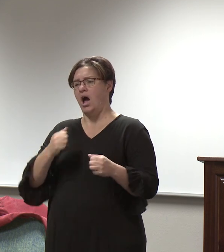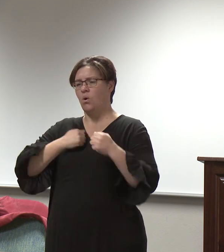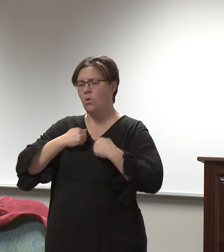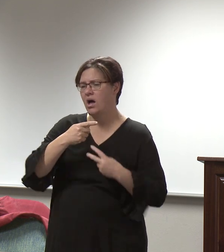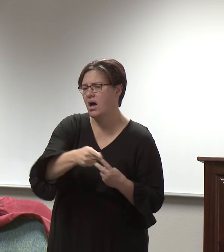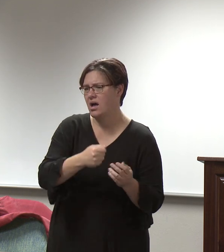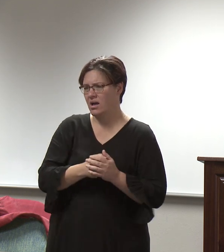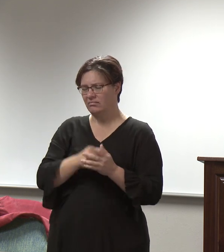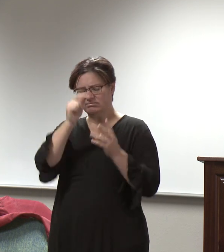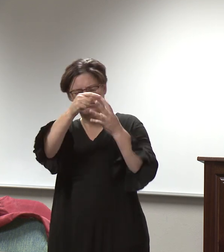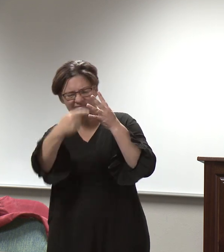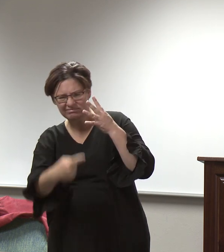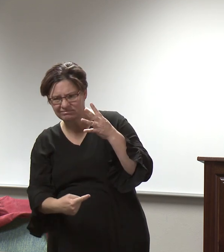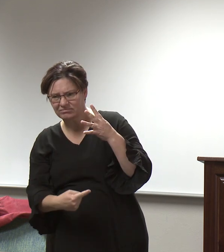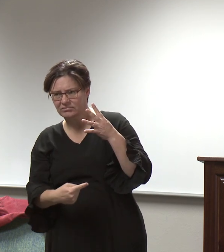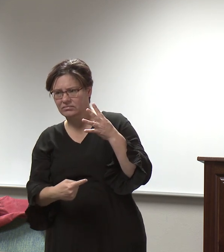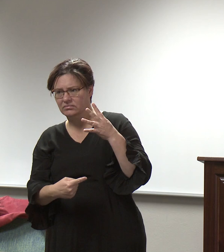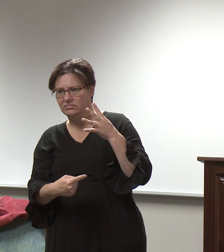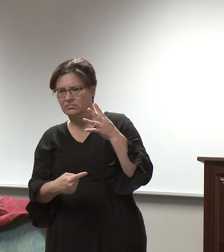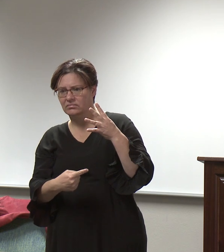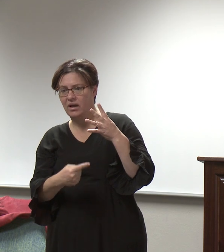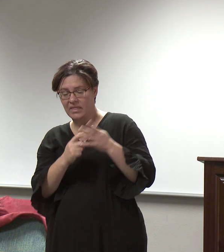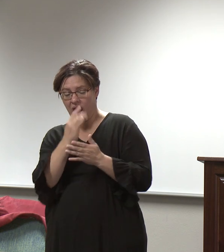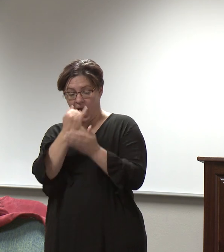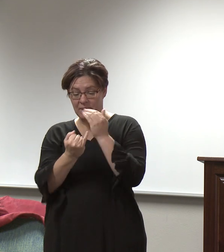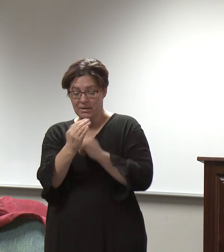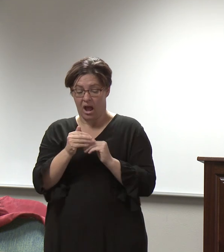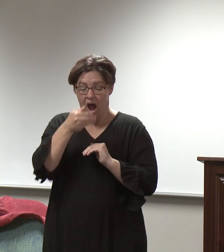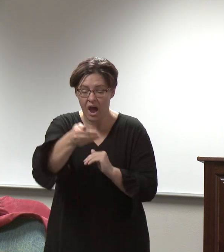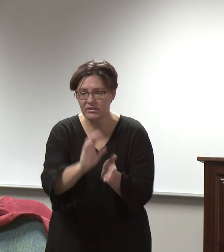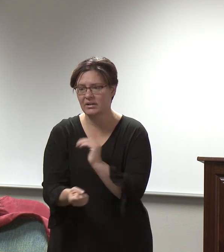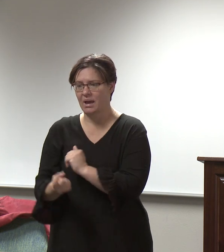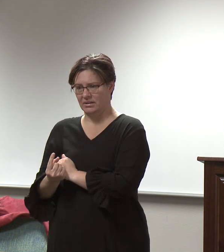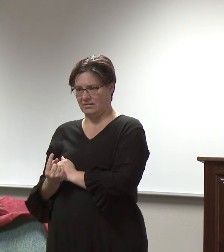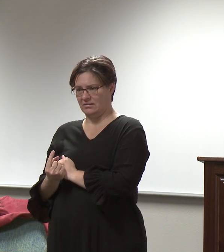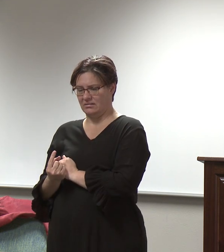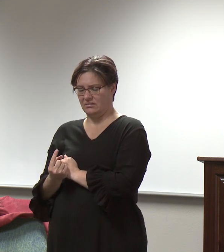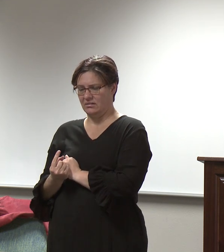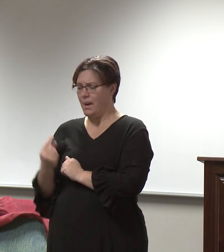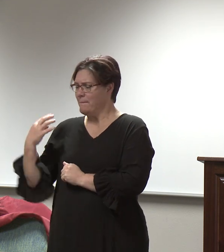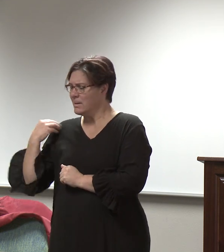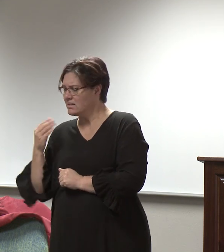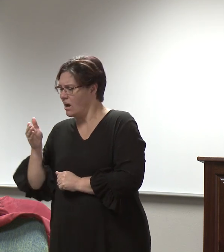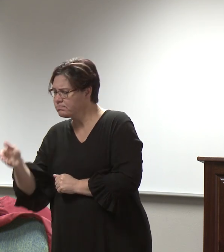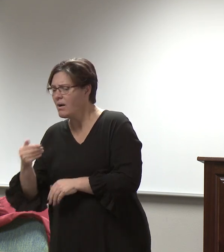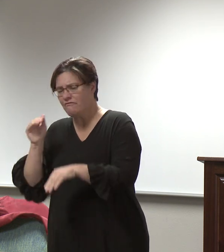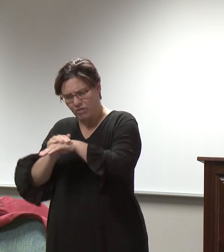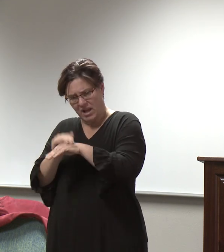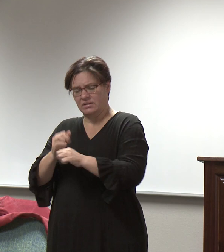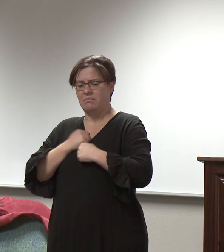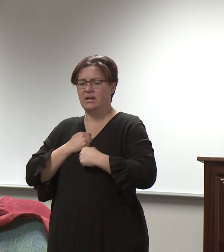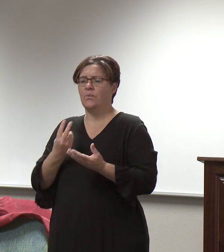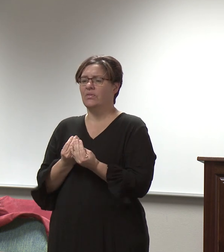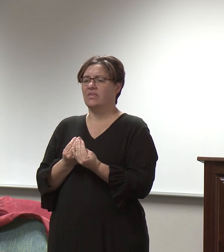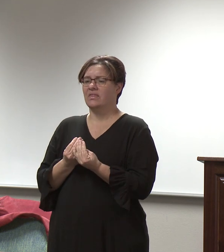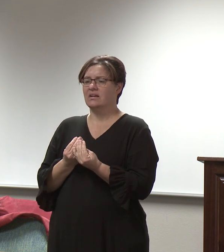Cape Verde Islands and East Timor only after the independence. And in fact, many of the ministers, presidents, or friends of mine that have been